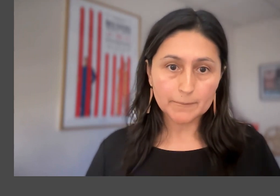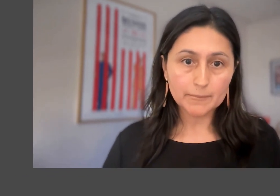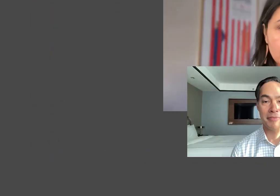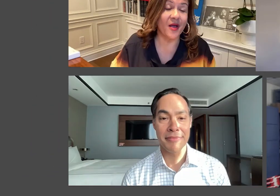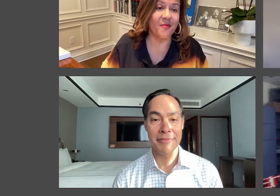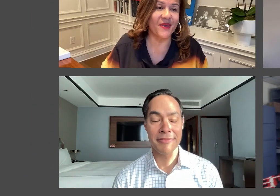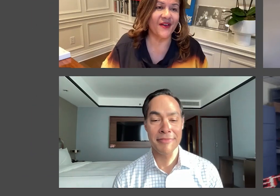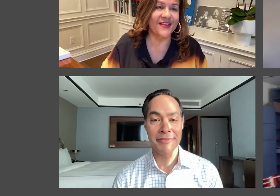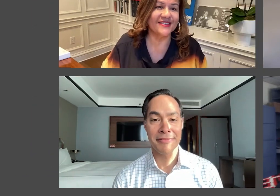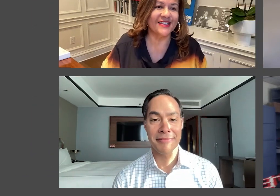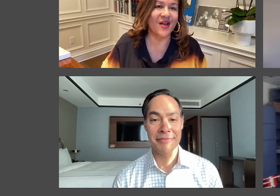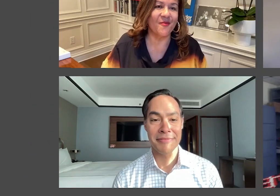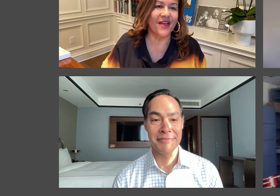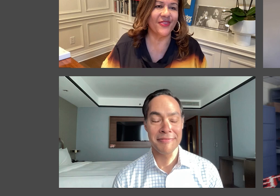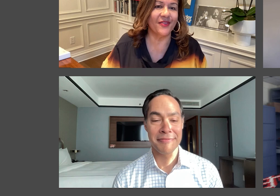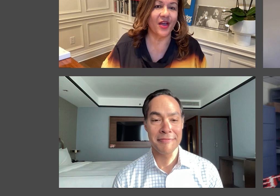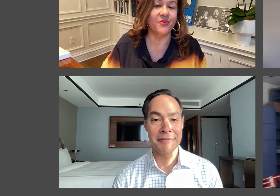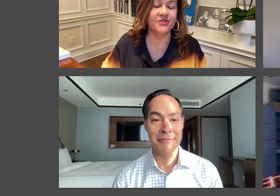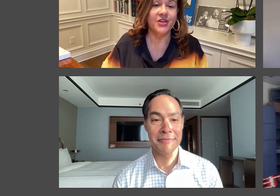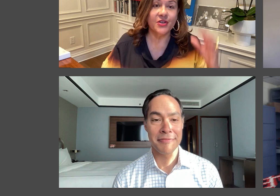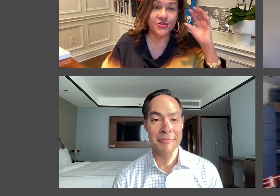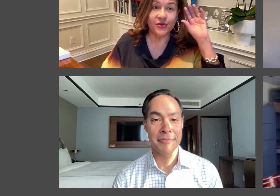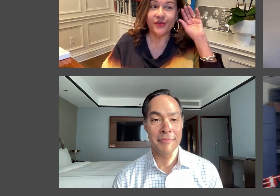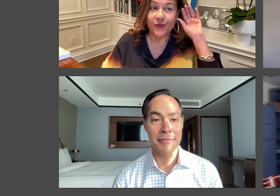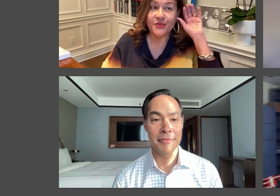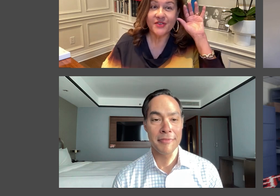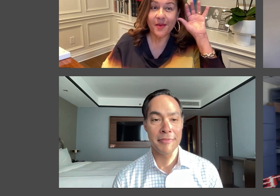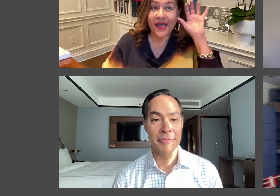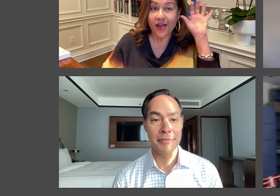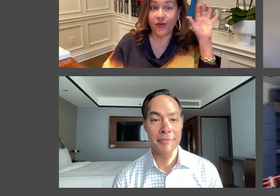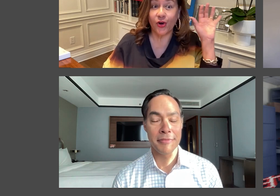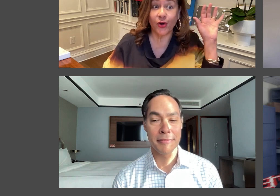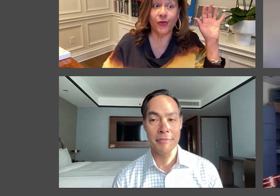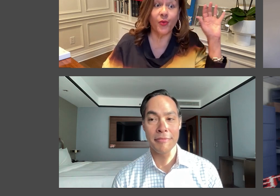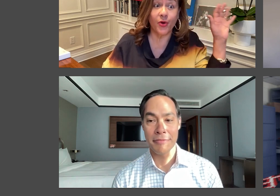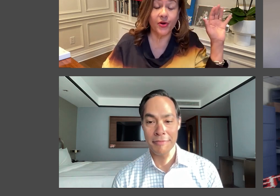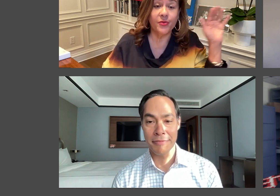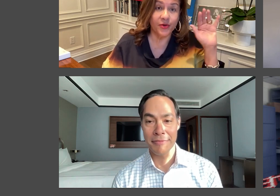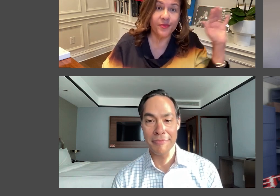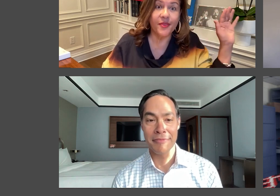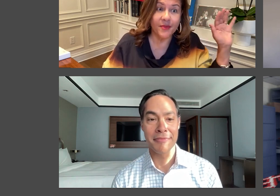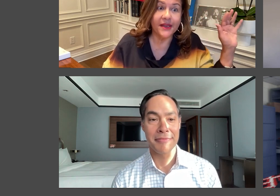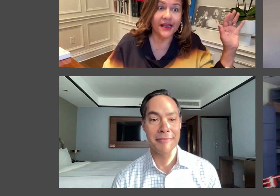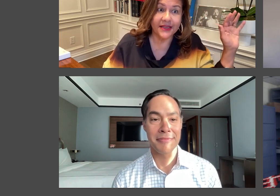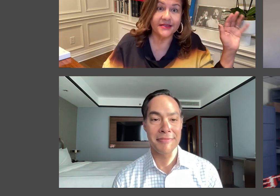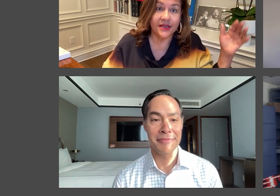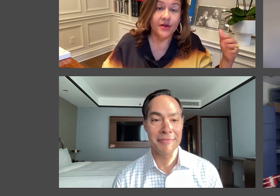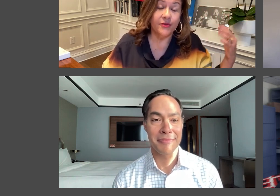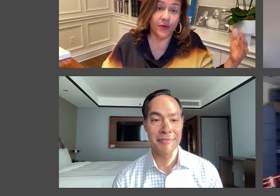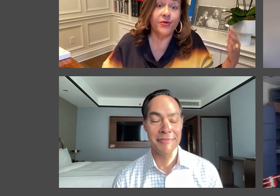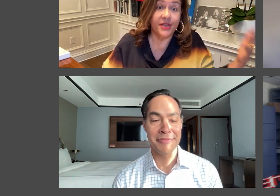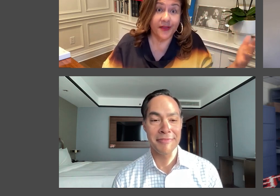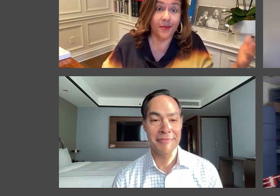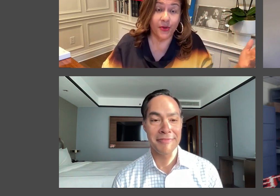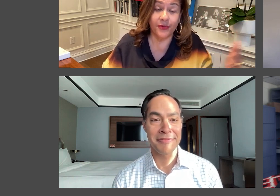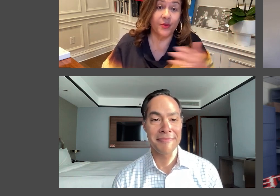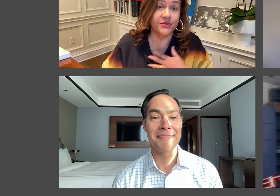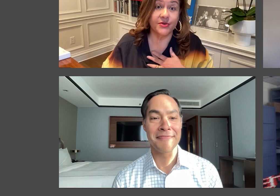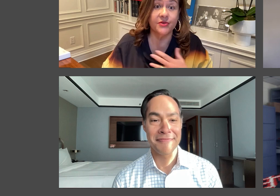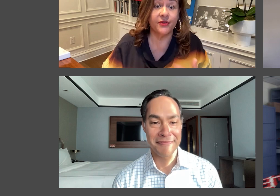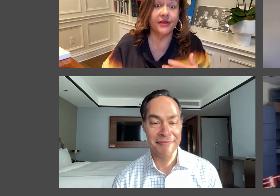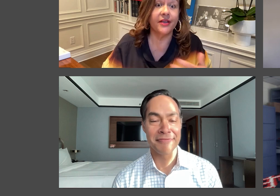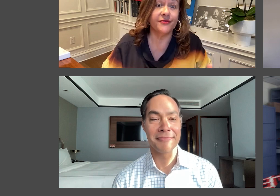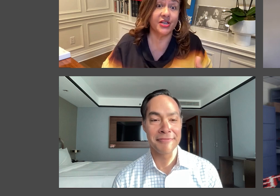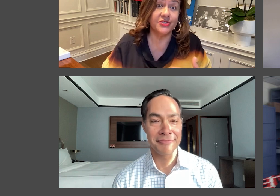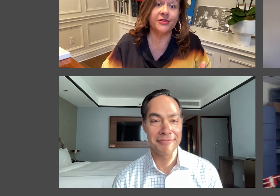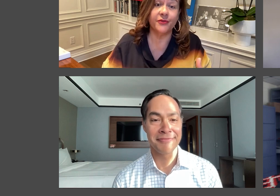the Anzaldúa, because I think that was certainly the first time I ever heard the word would have been the mid-'80s from reading that book. That